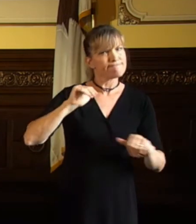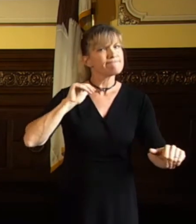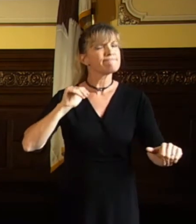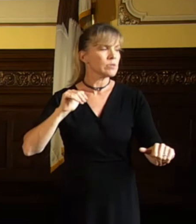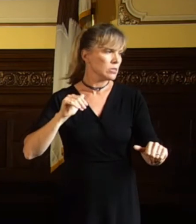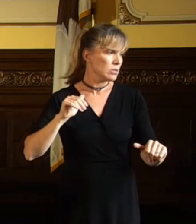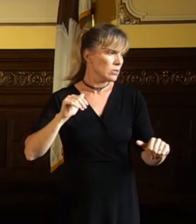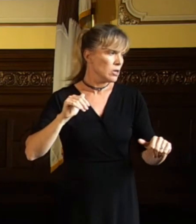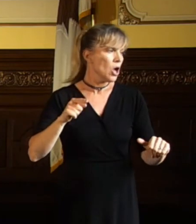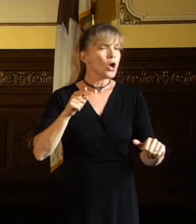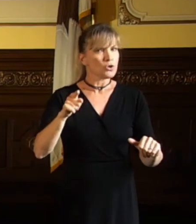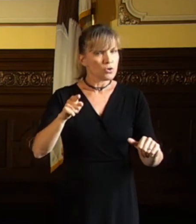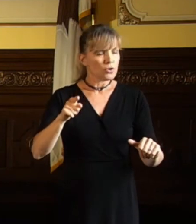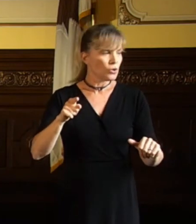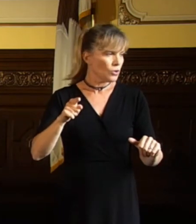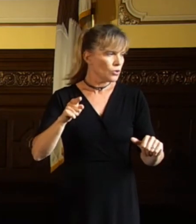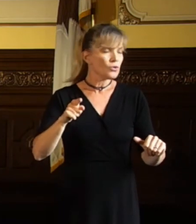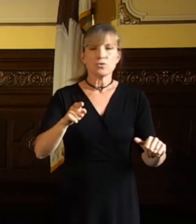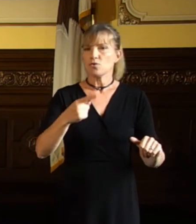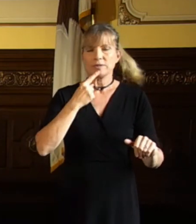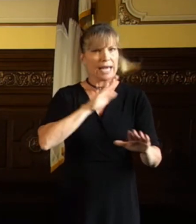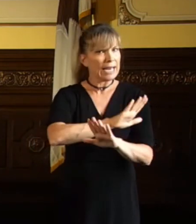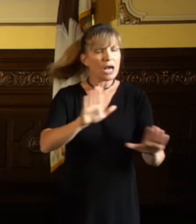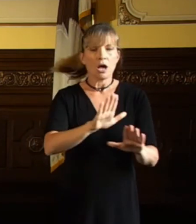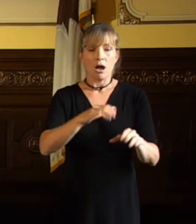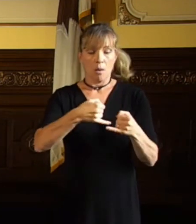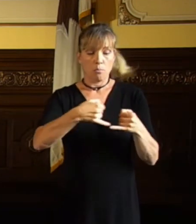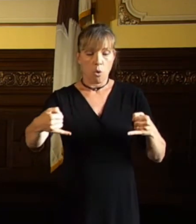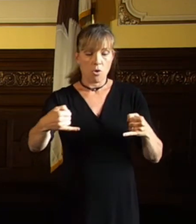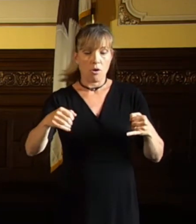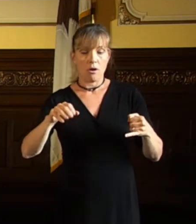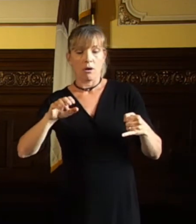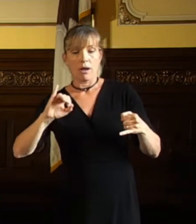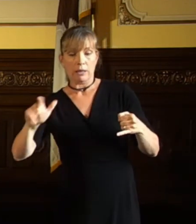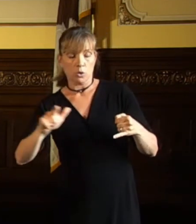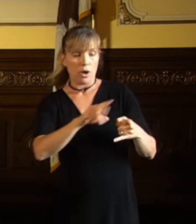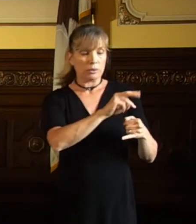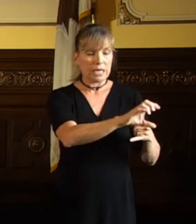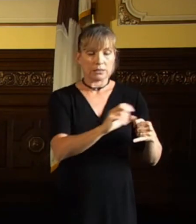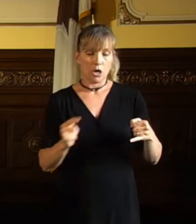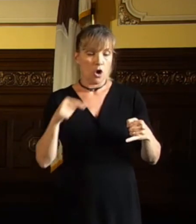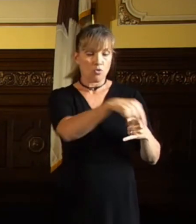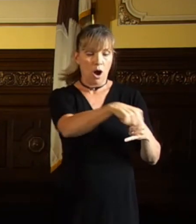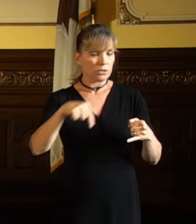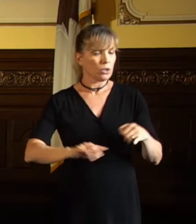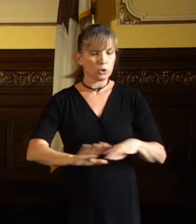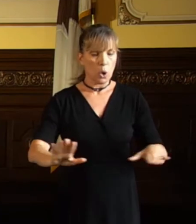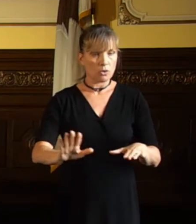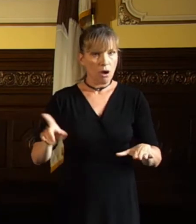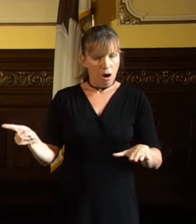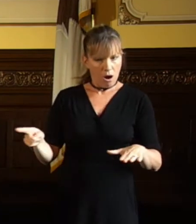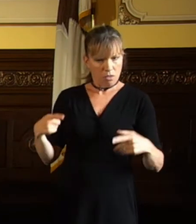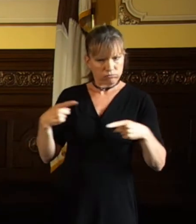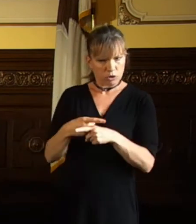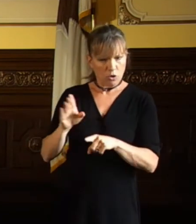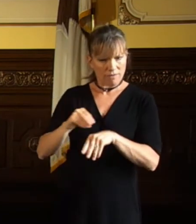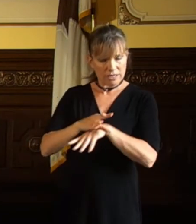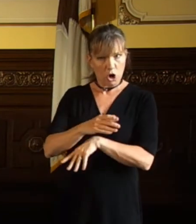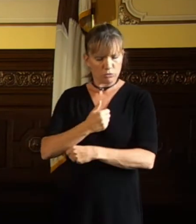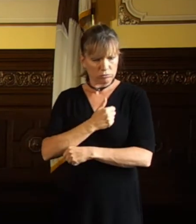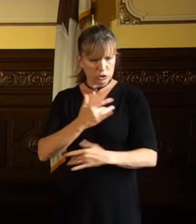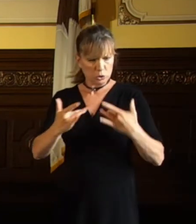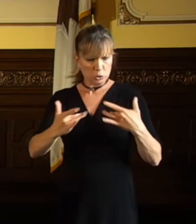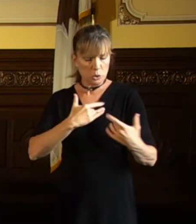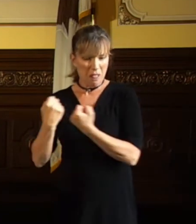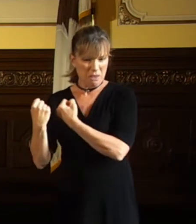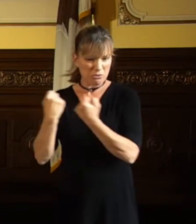residents, to not cross borders. Does this travel square with your advice? Are you concerned they're traveling to a state